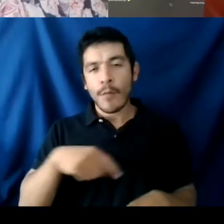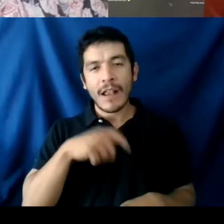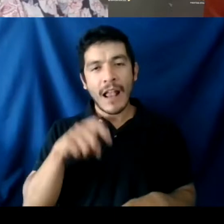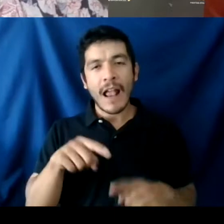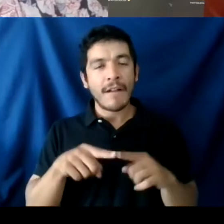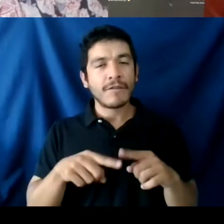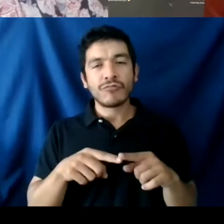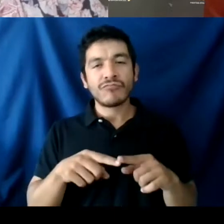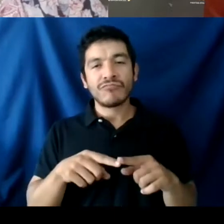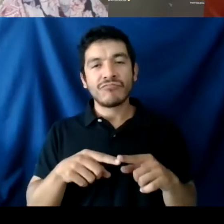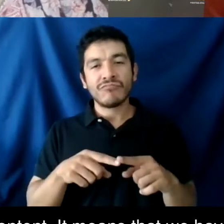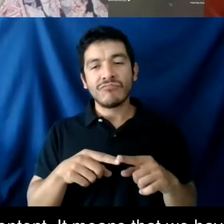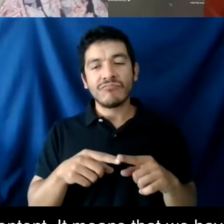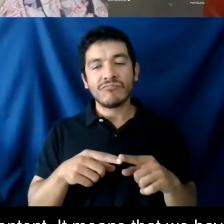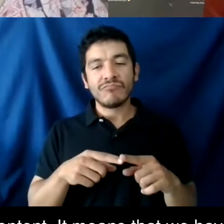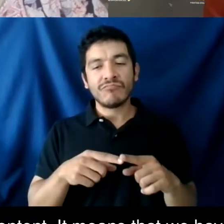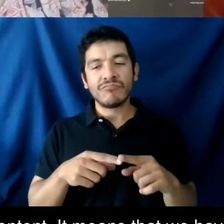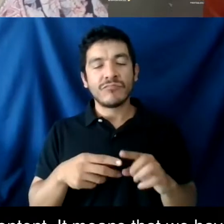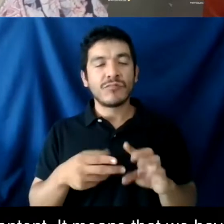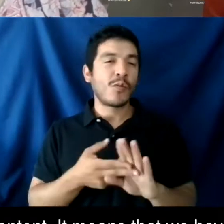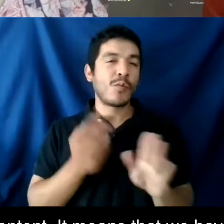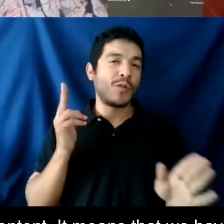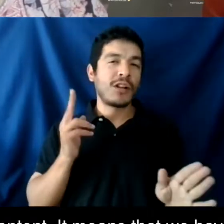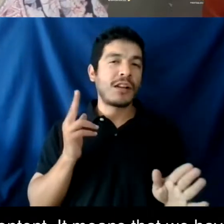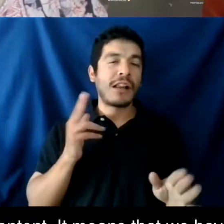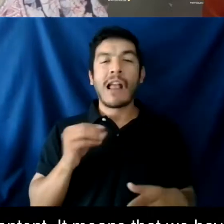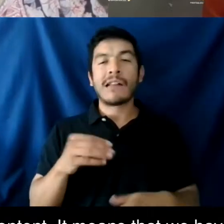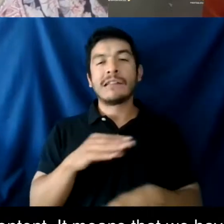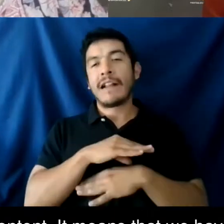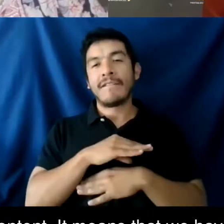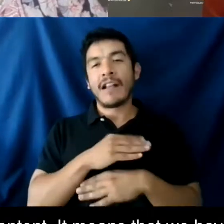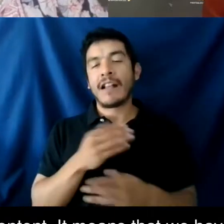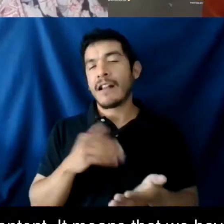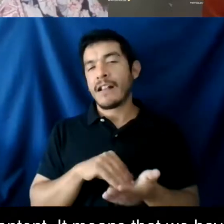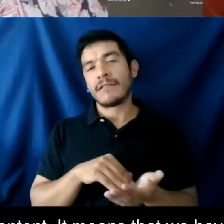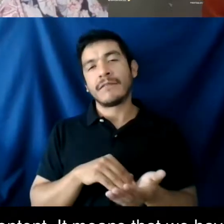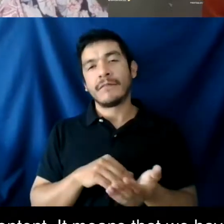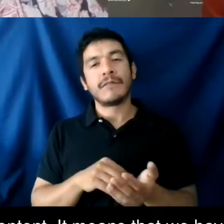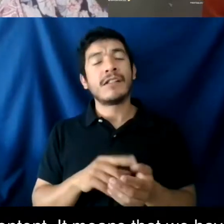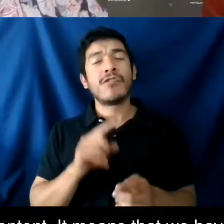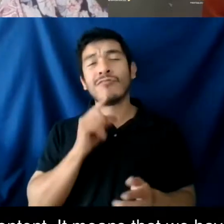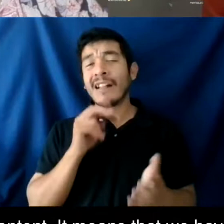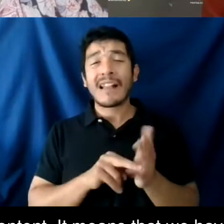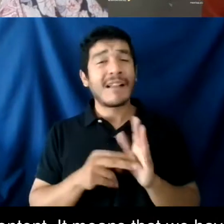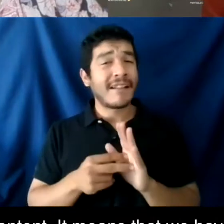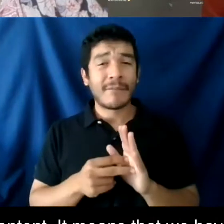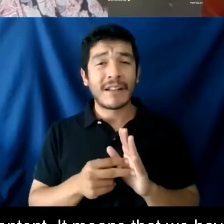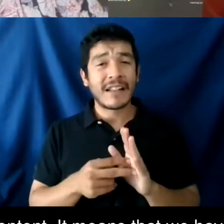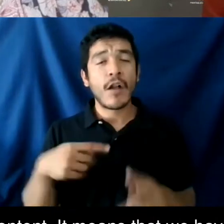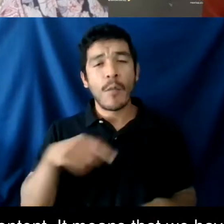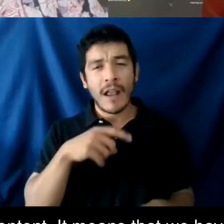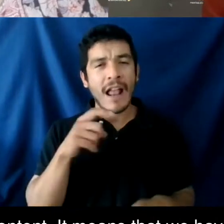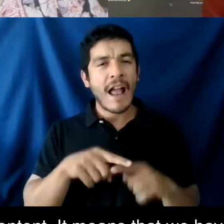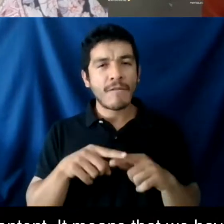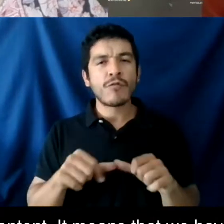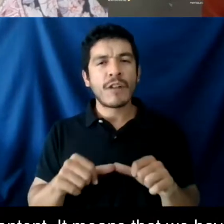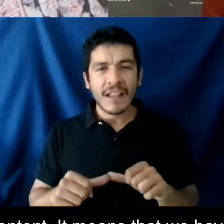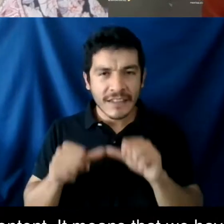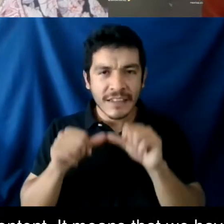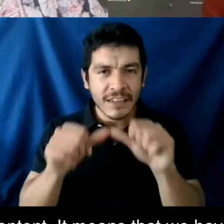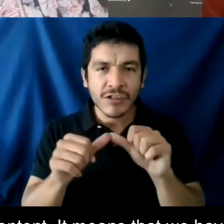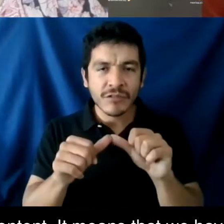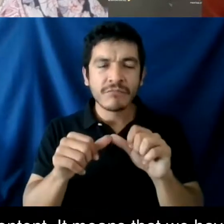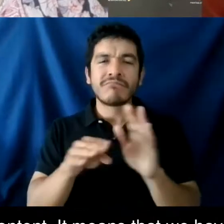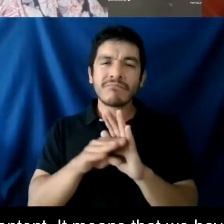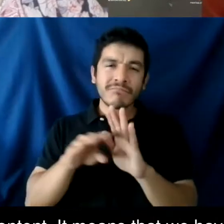just be content. It means that we have to advance the